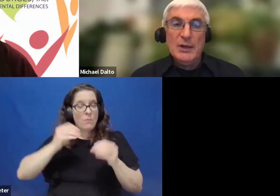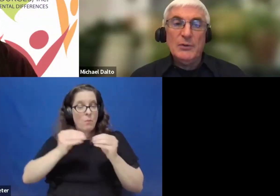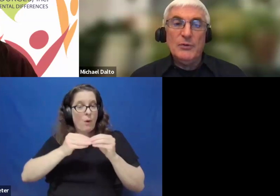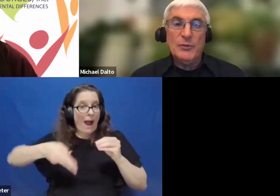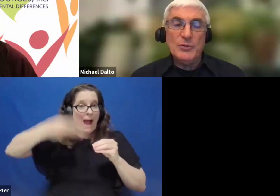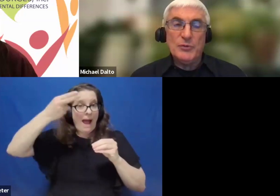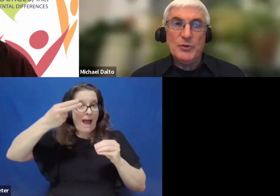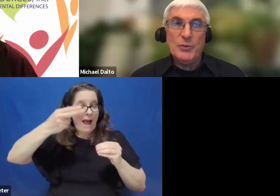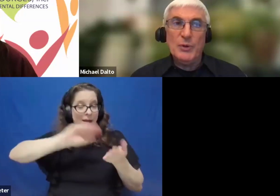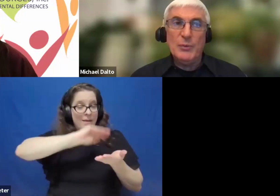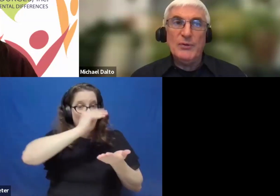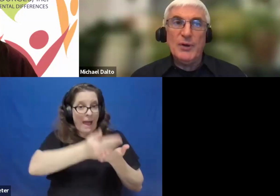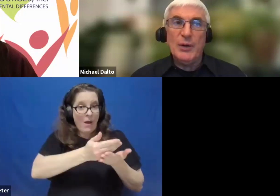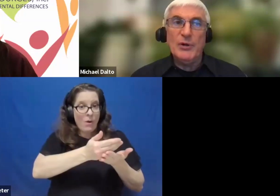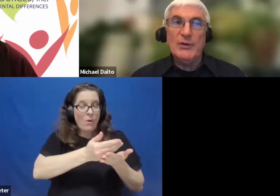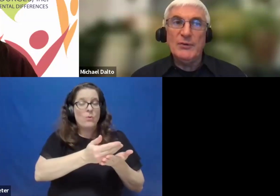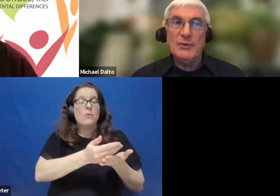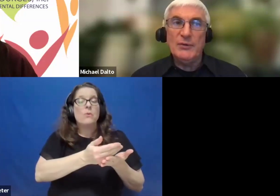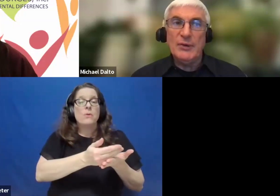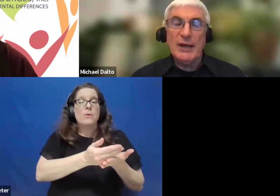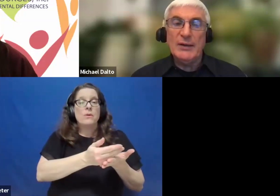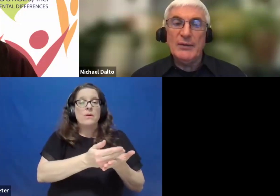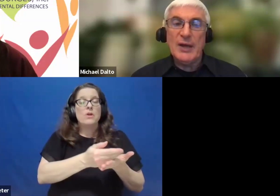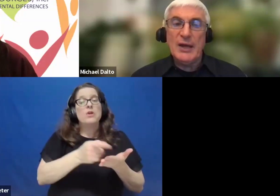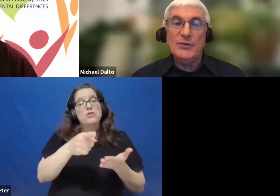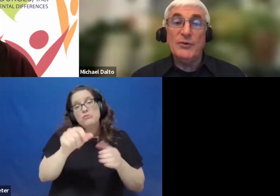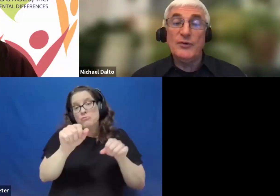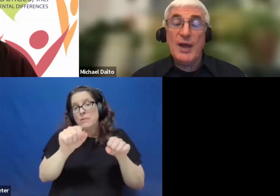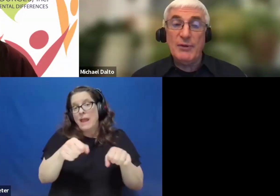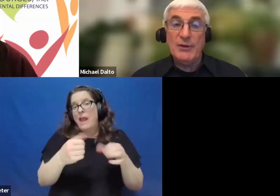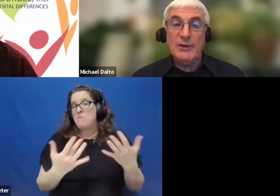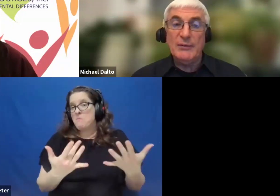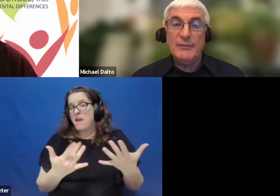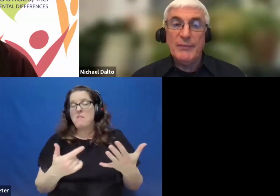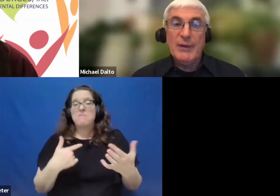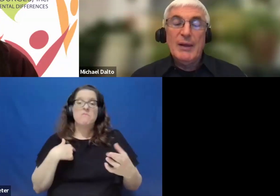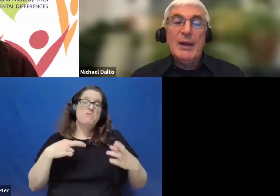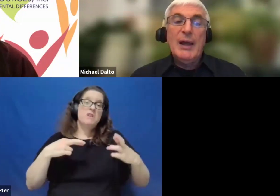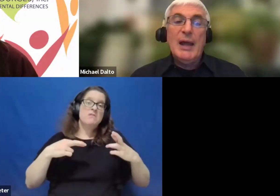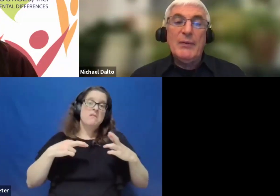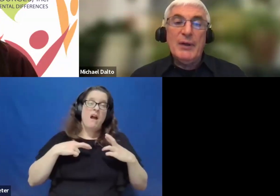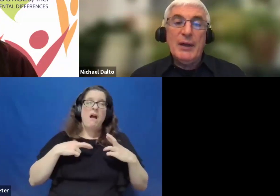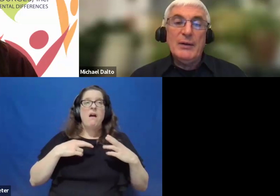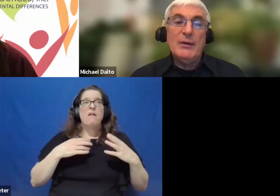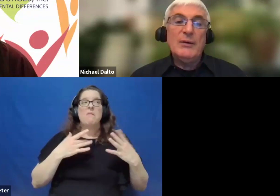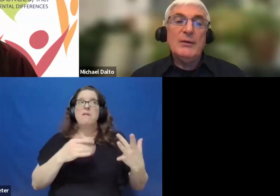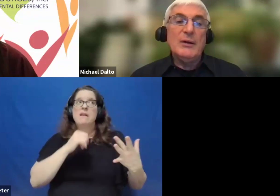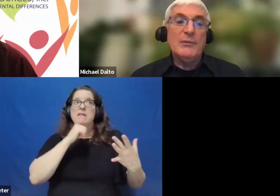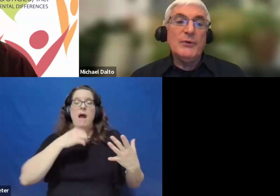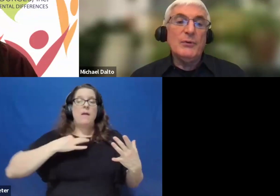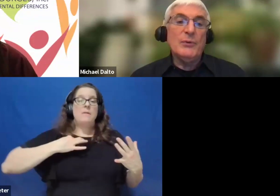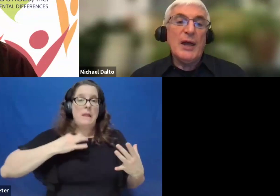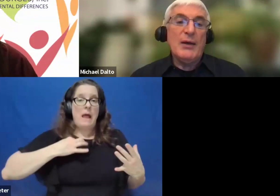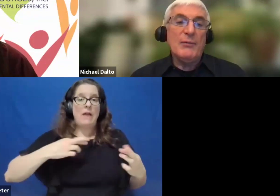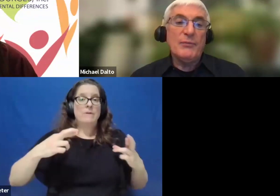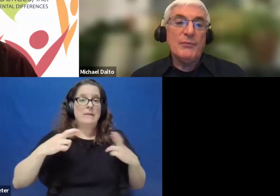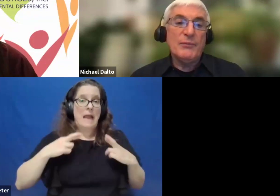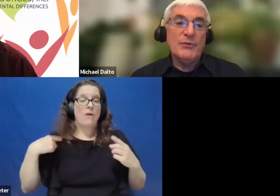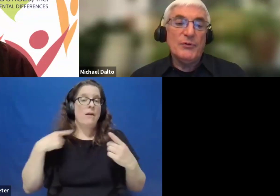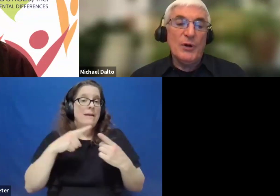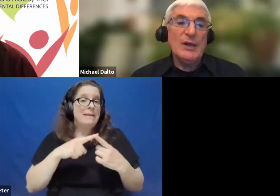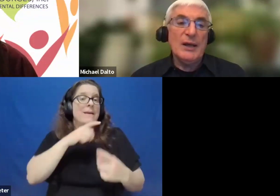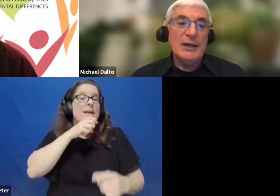to get your Social Security retirement until as late as age 70. And then if you